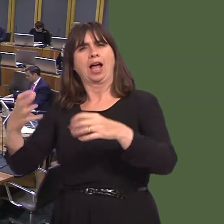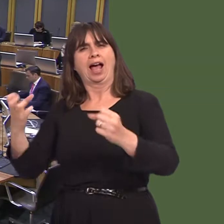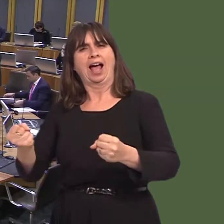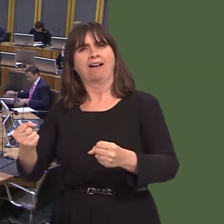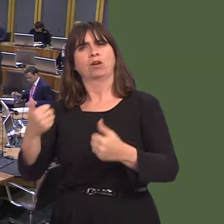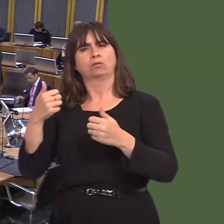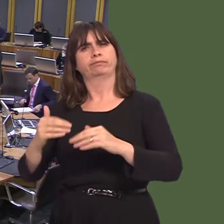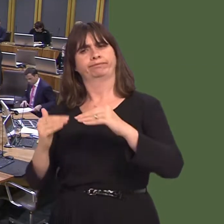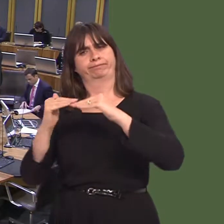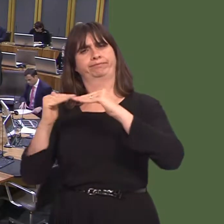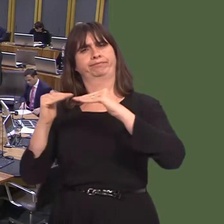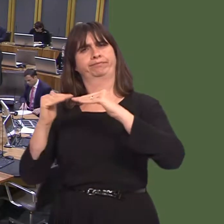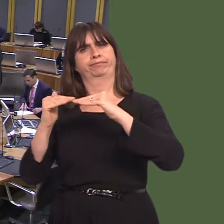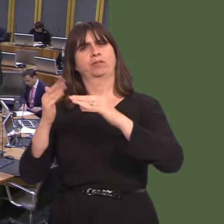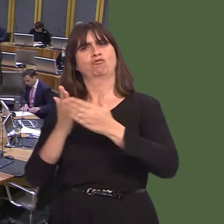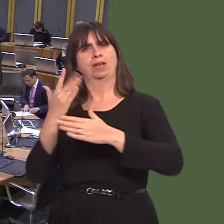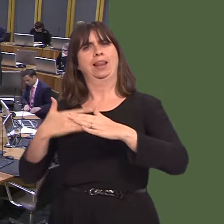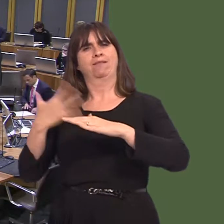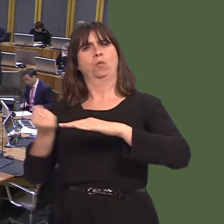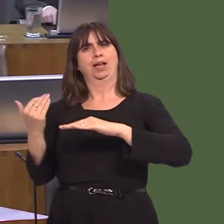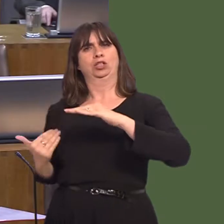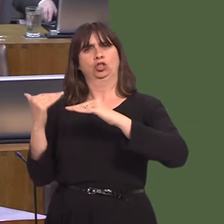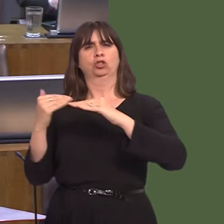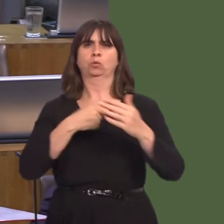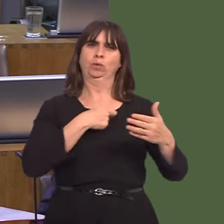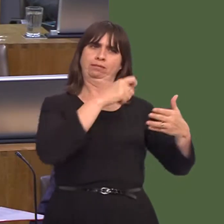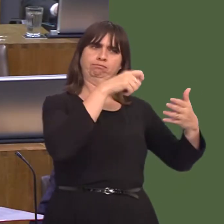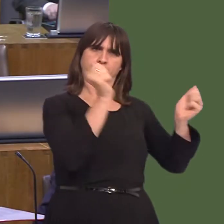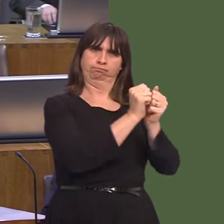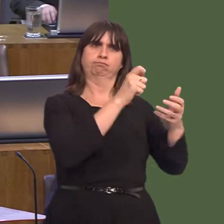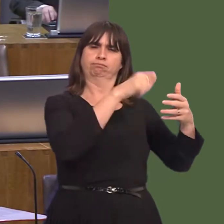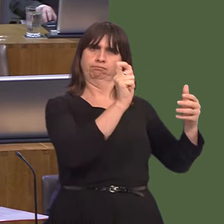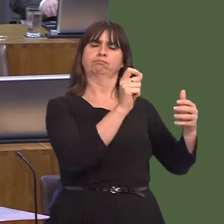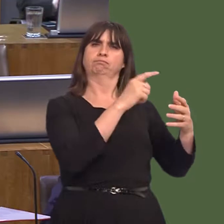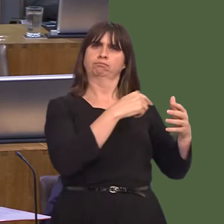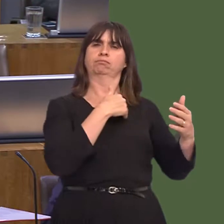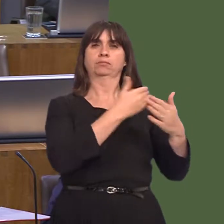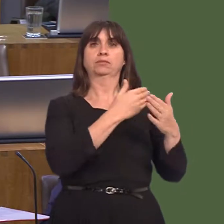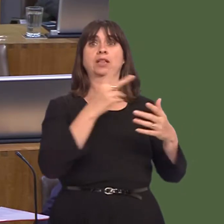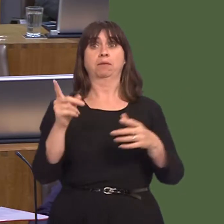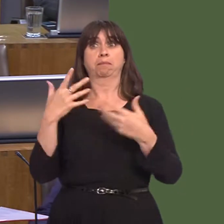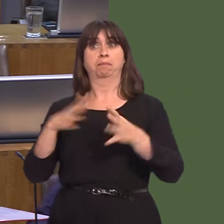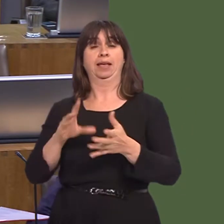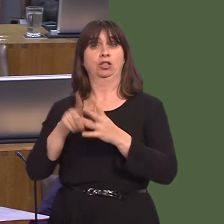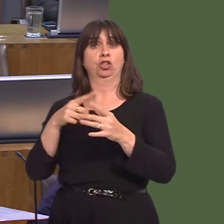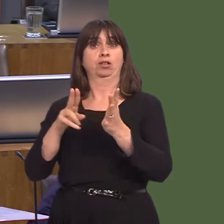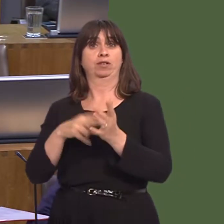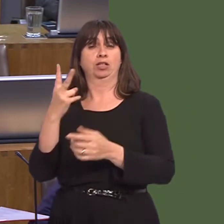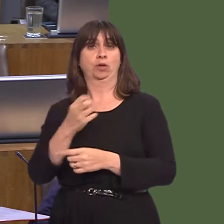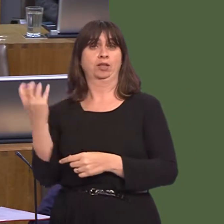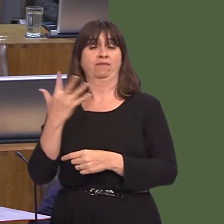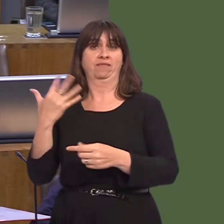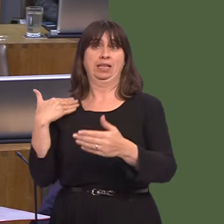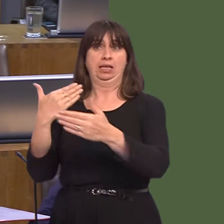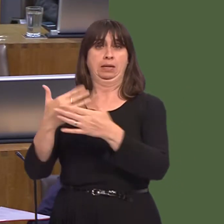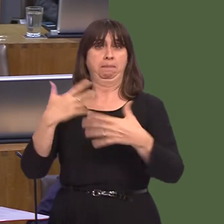wage employer in 2015. The Welsh NHS has paid the living wage since January 2015, and strong progress is being made